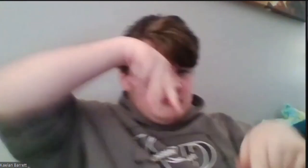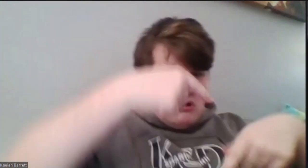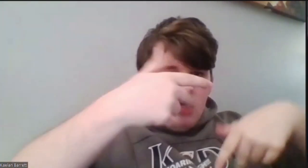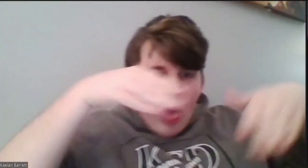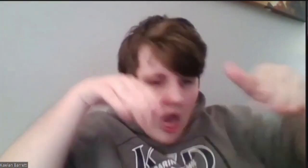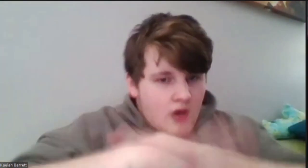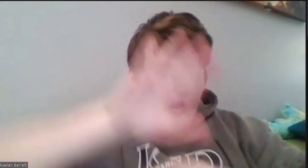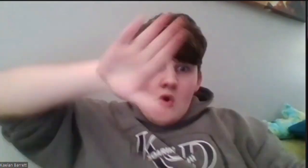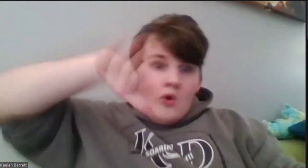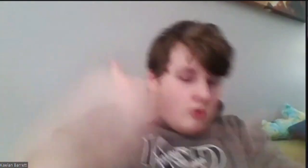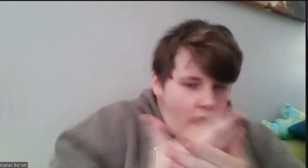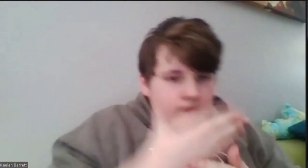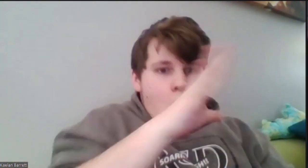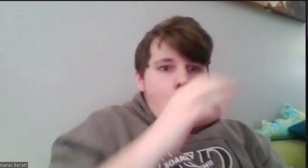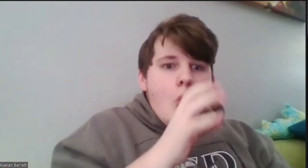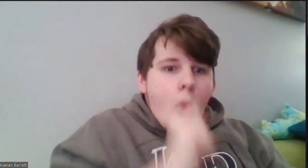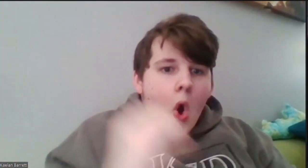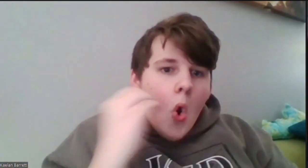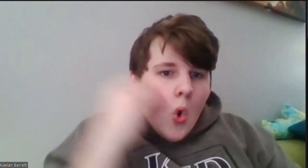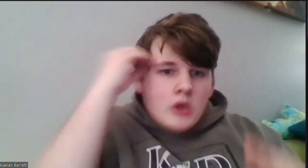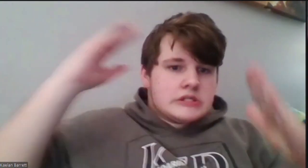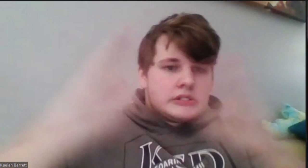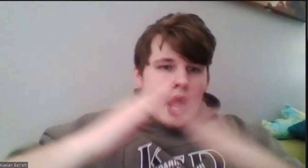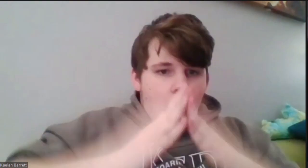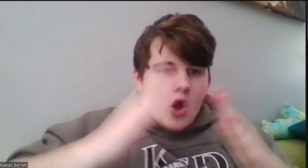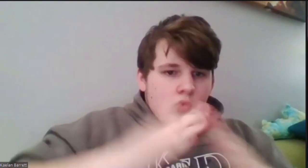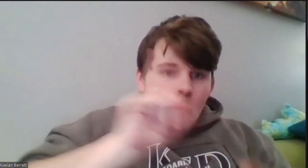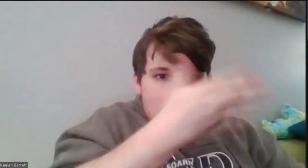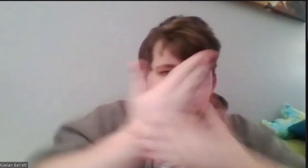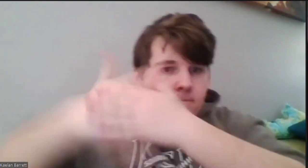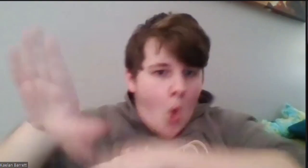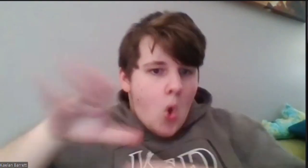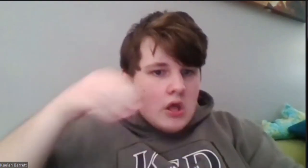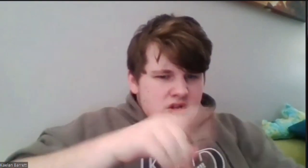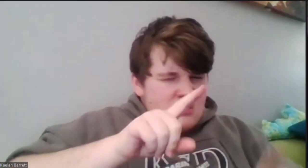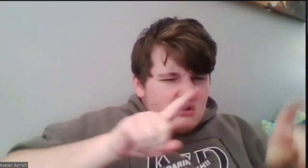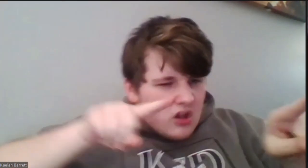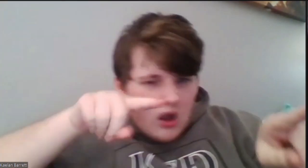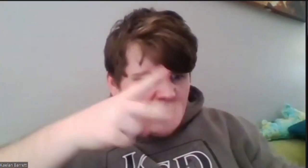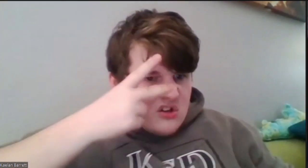And naturally Scrooge is coughing because there's a lot of smoke coming out of the chimneys. You know, they're going through the old